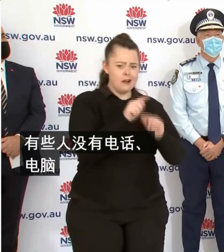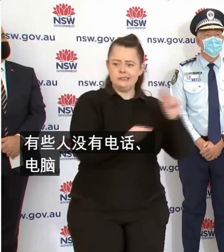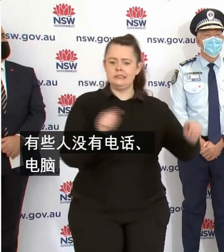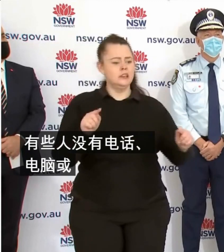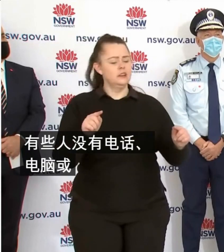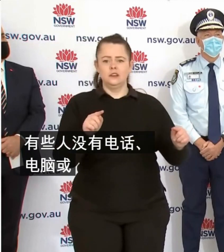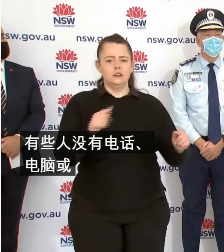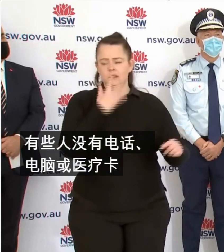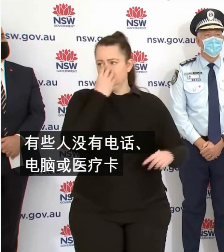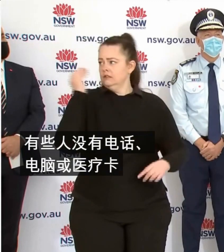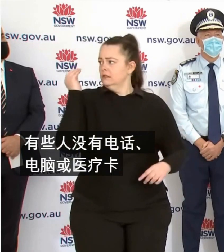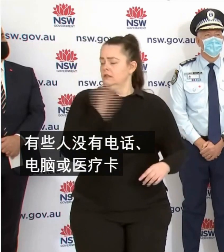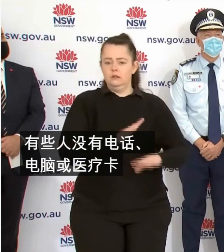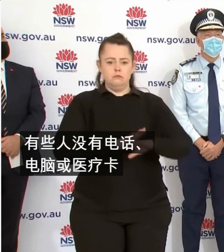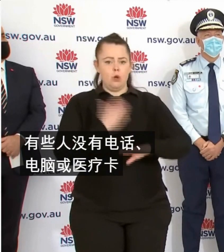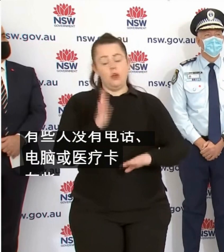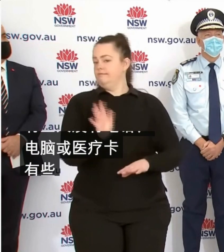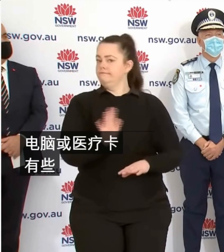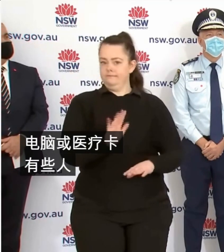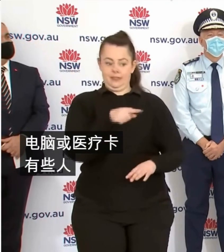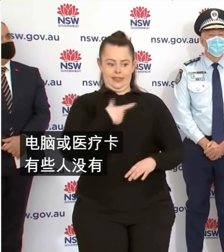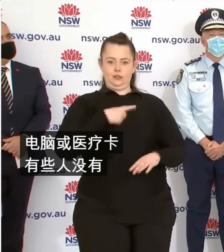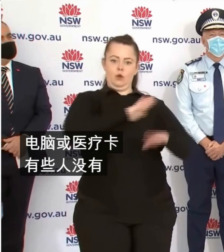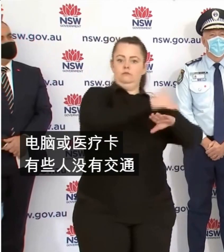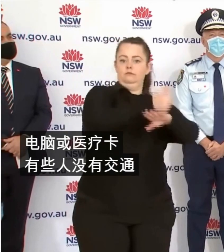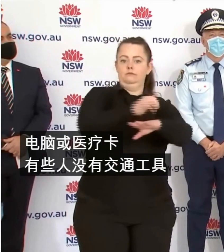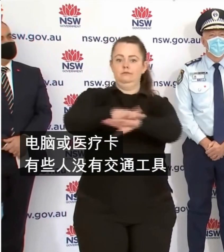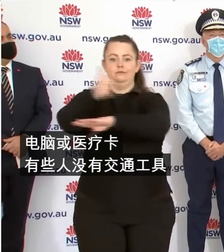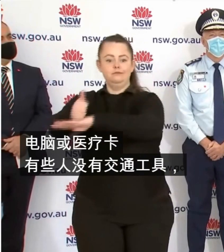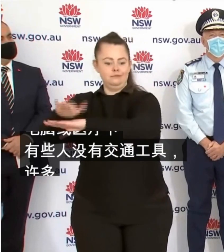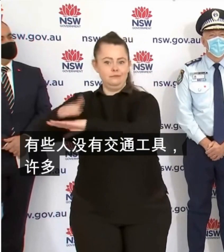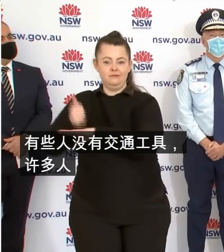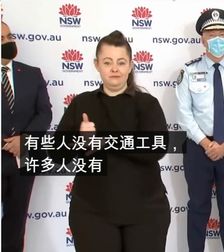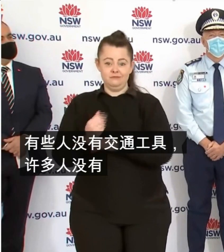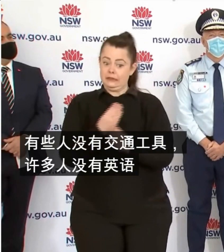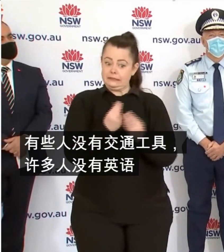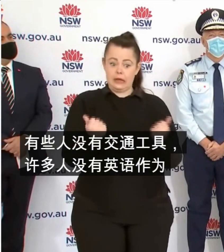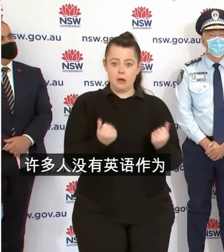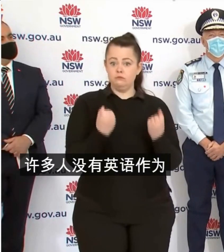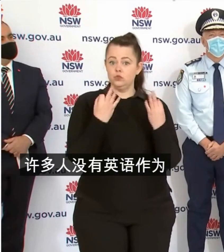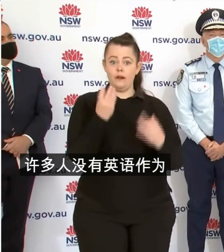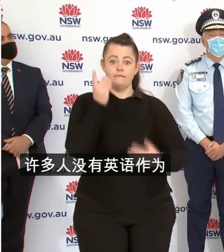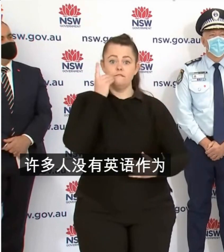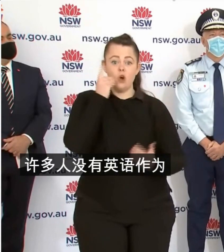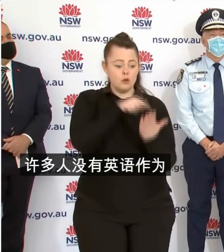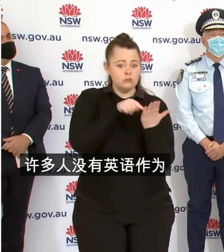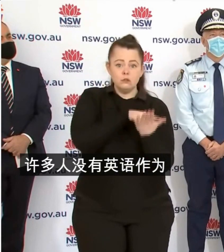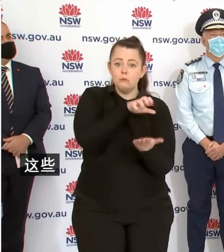or computers or Medicare cards. Some people don't have transport, and many don't have English as a first